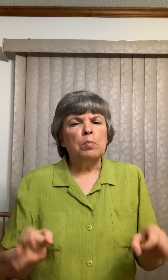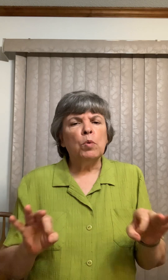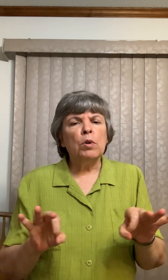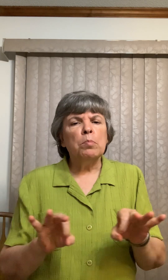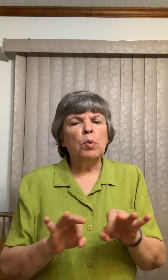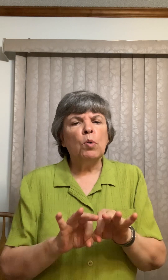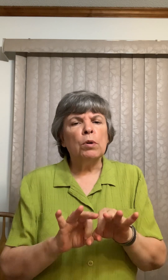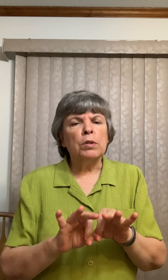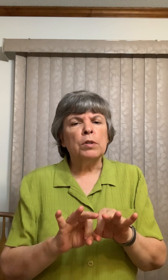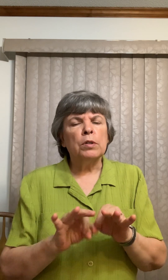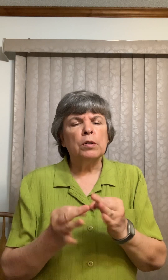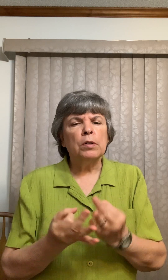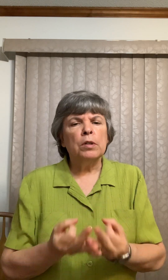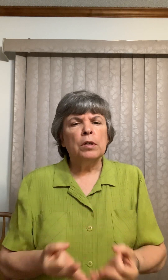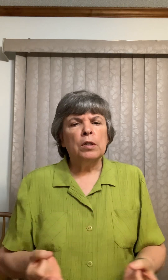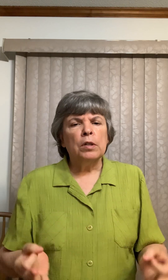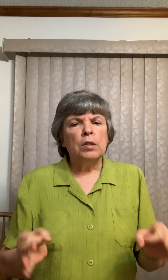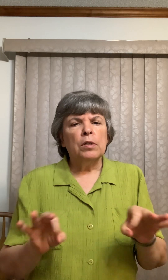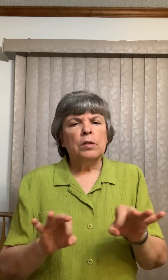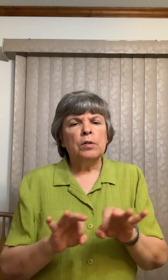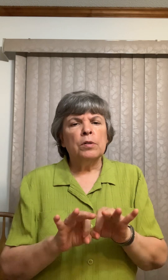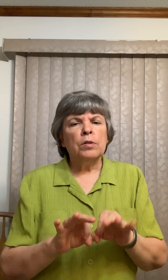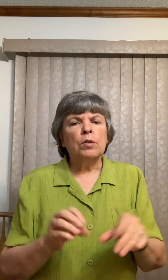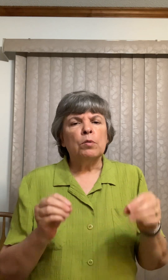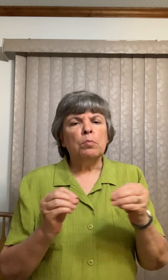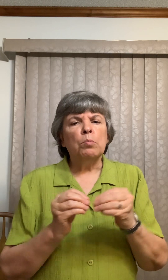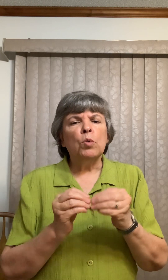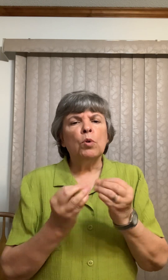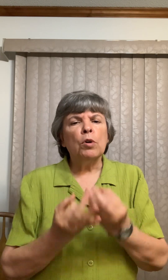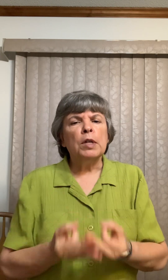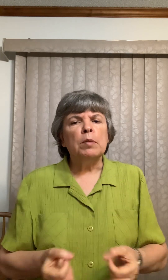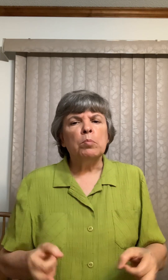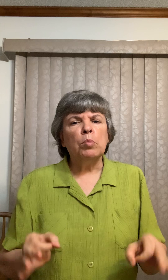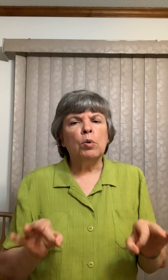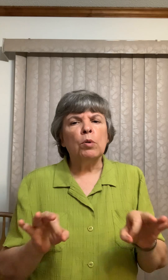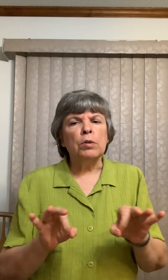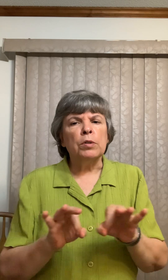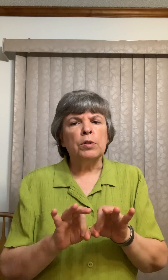more important. So more important.